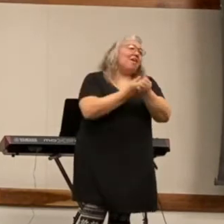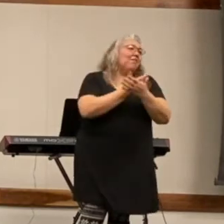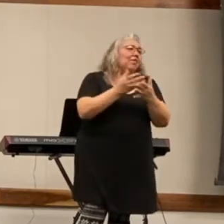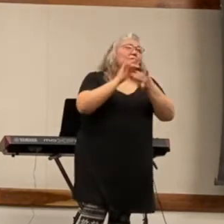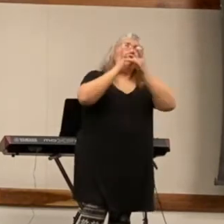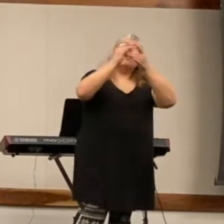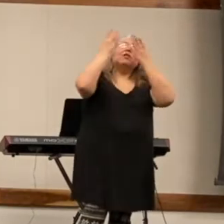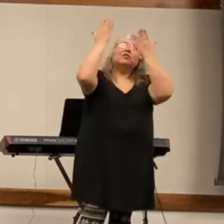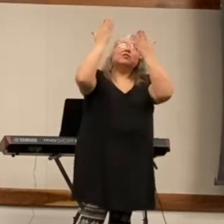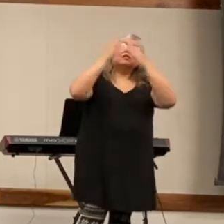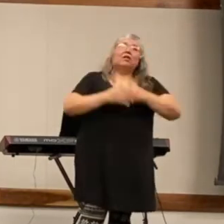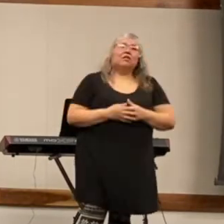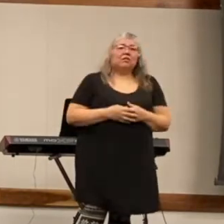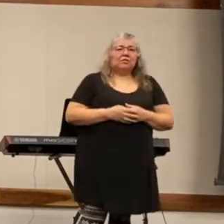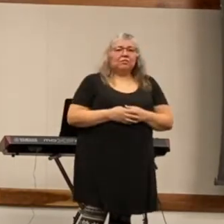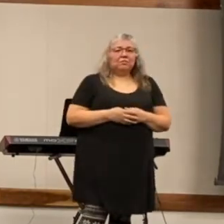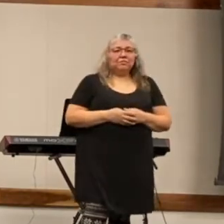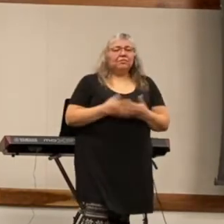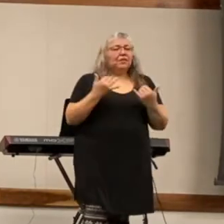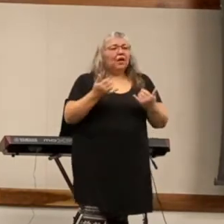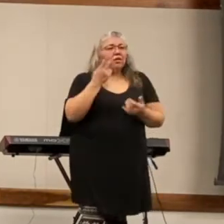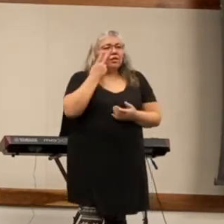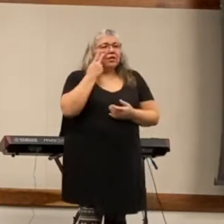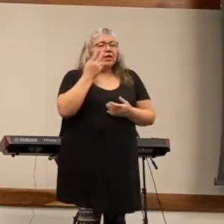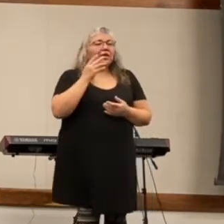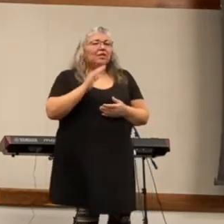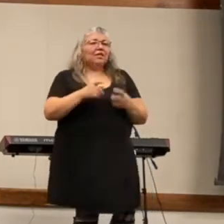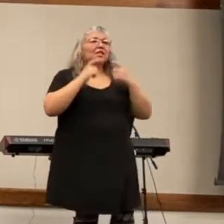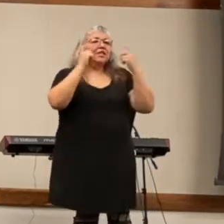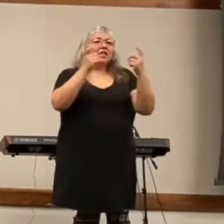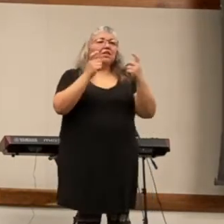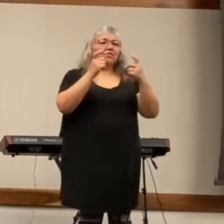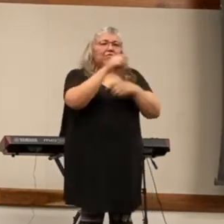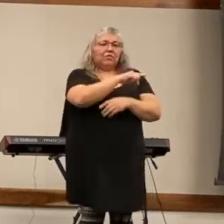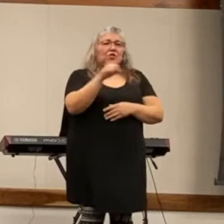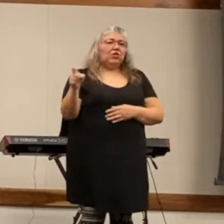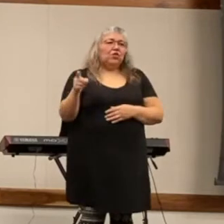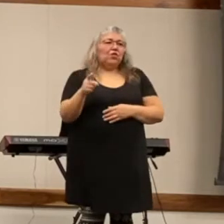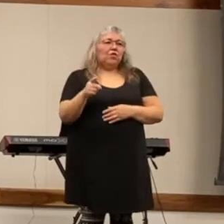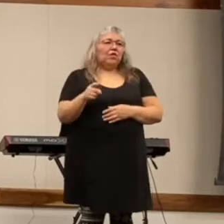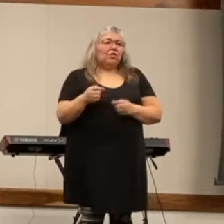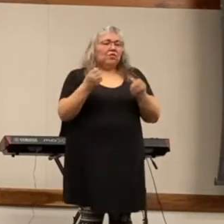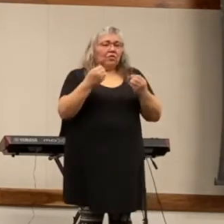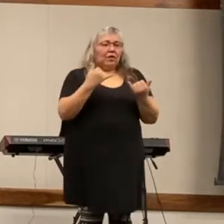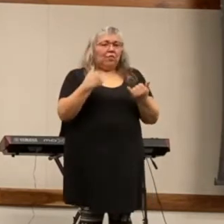to God. You see, it's His gift to you. So